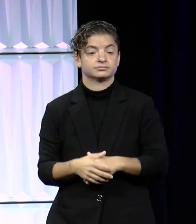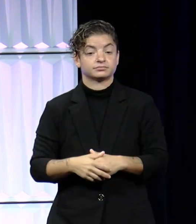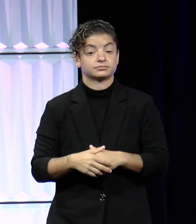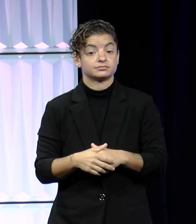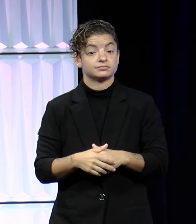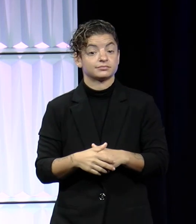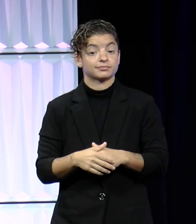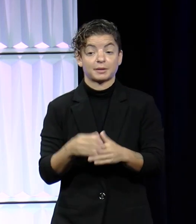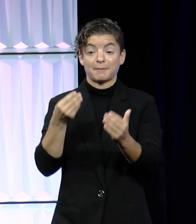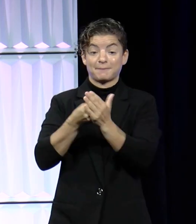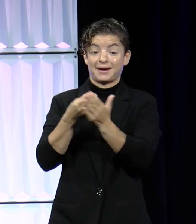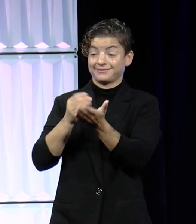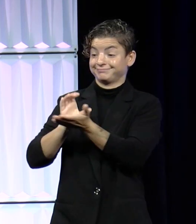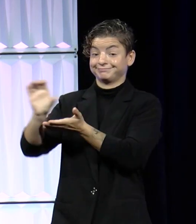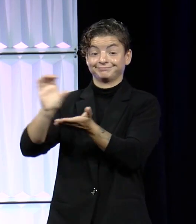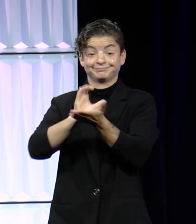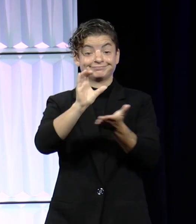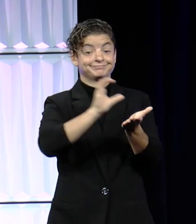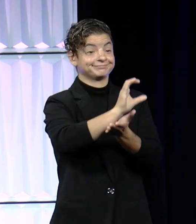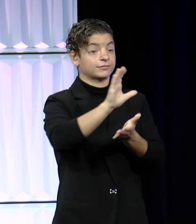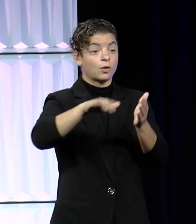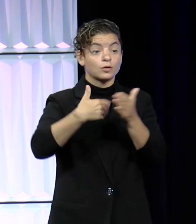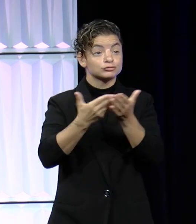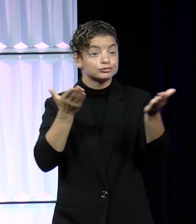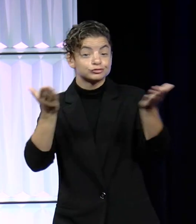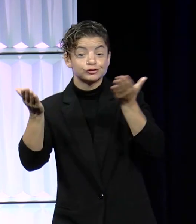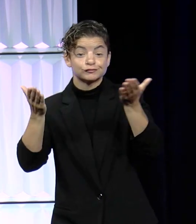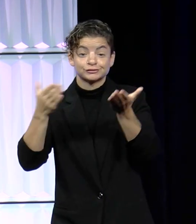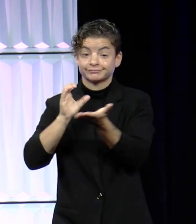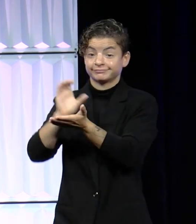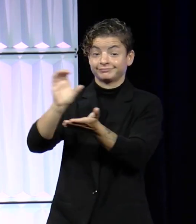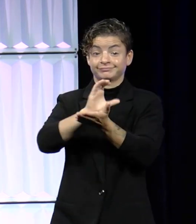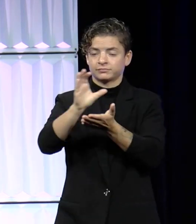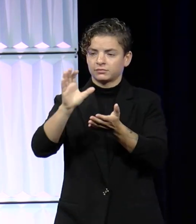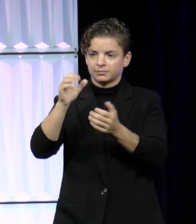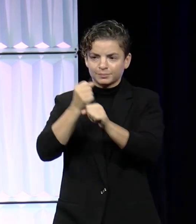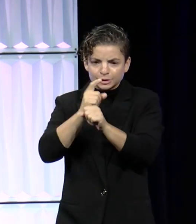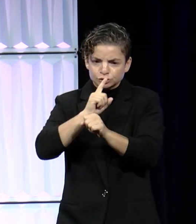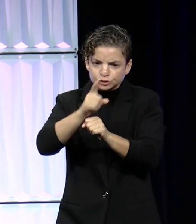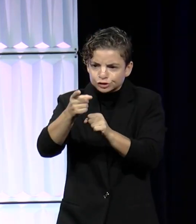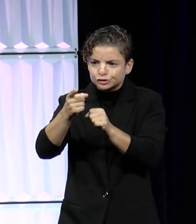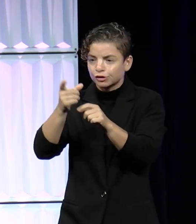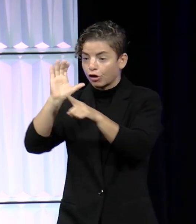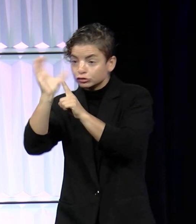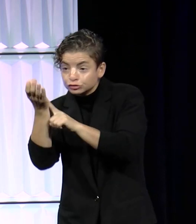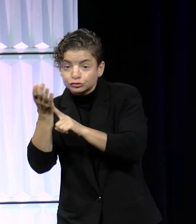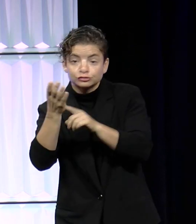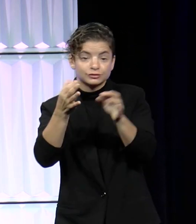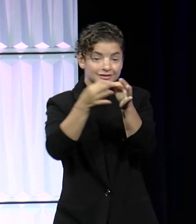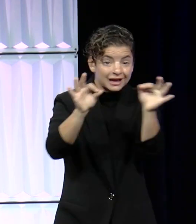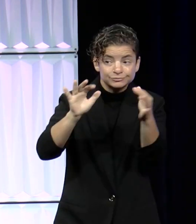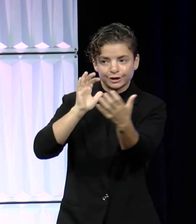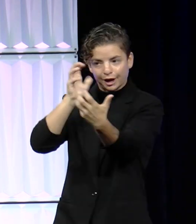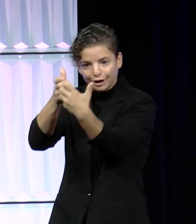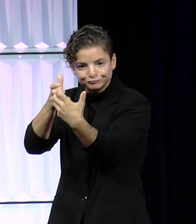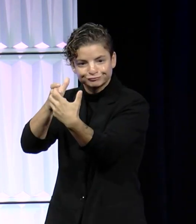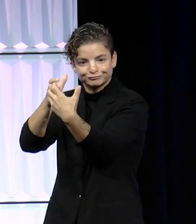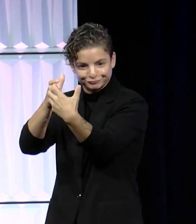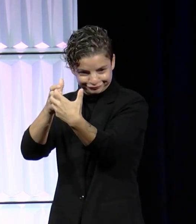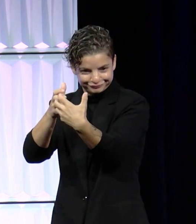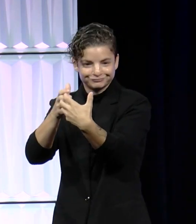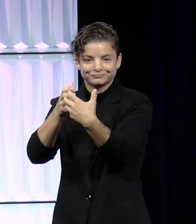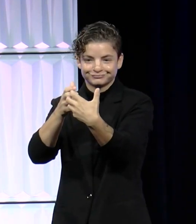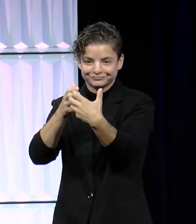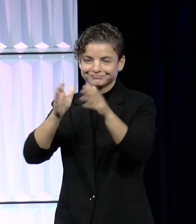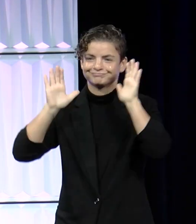of our services are culturally and linguistically appropriate, that survivors can get outstanding services wherever they go.